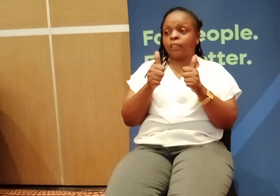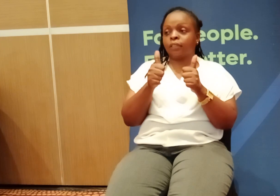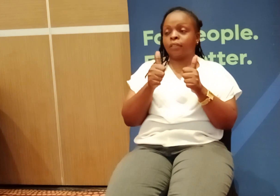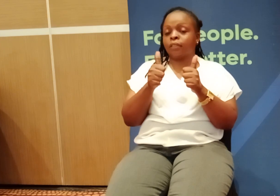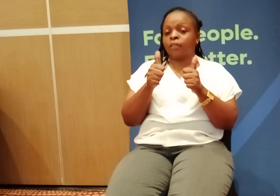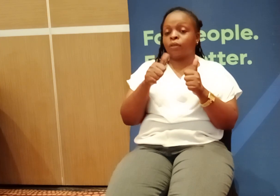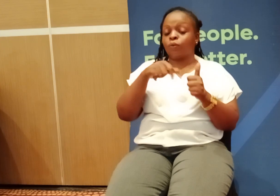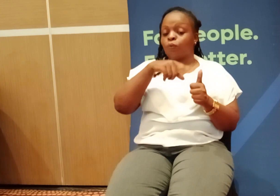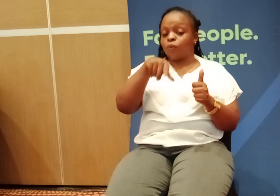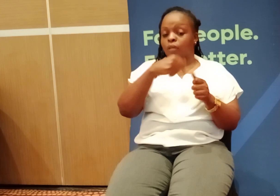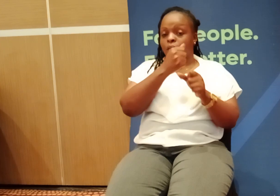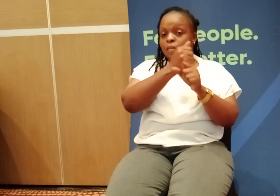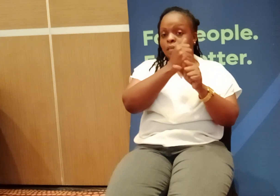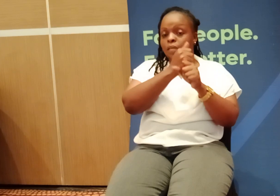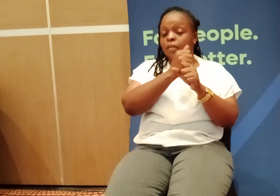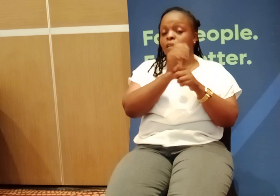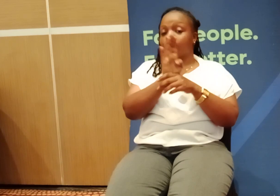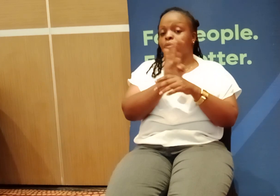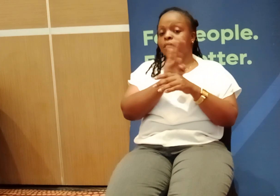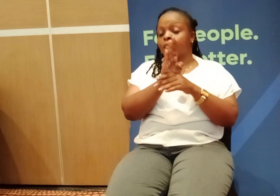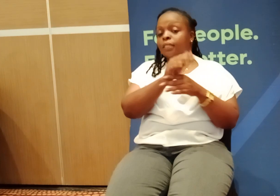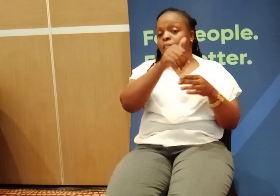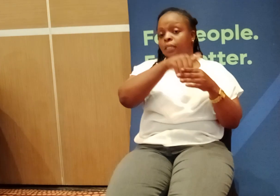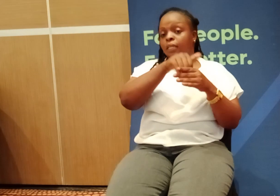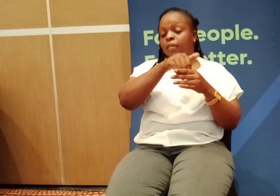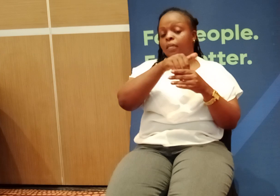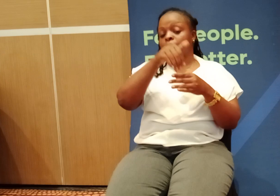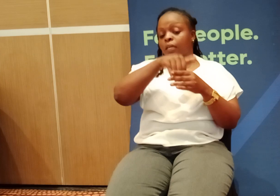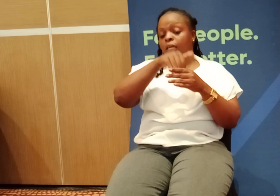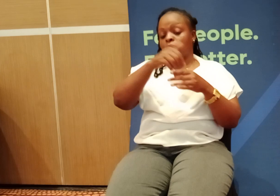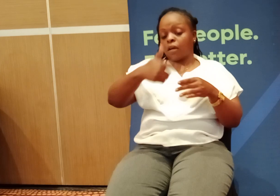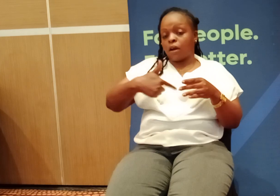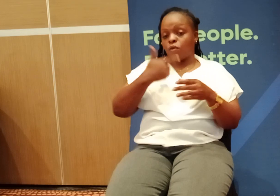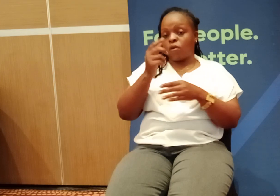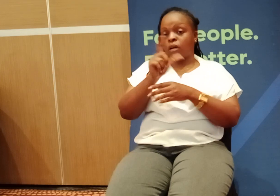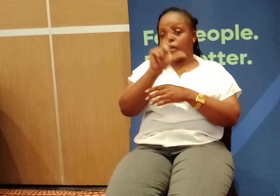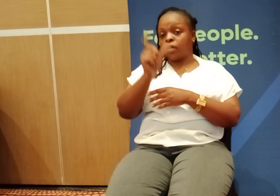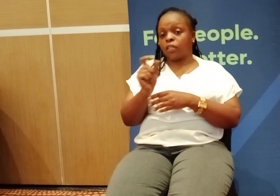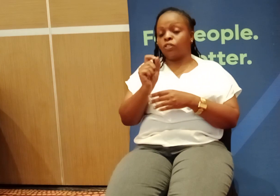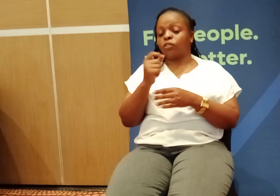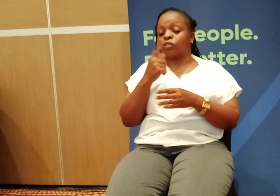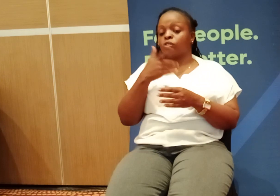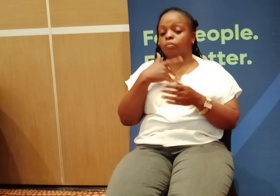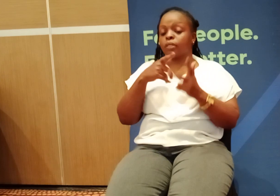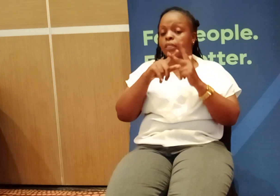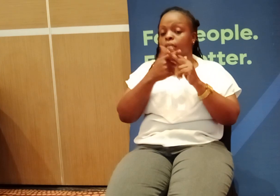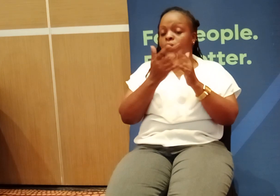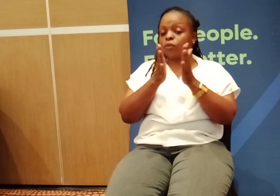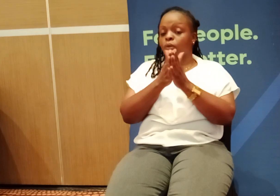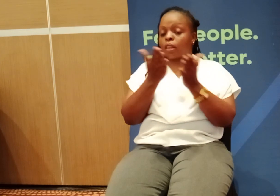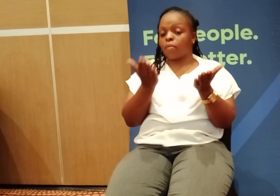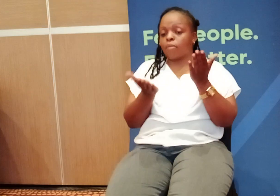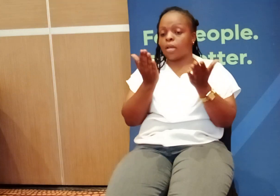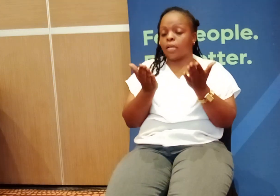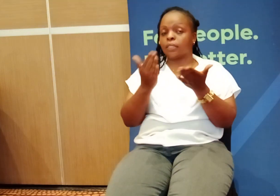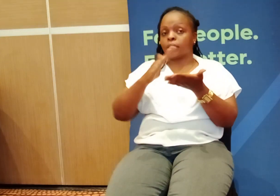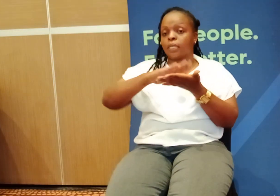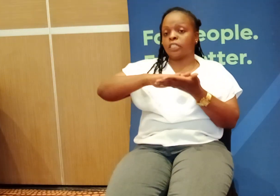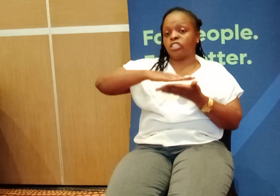we did business in within our region. So I'll start with the balance sheet. Oops,